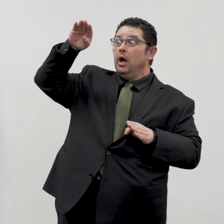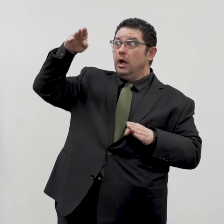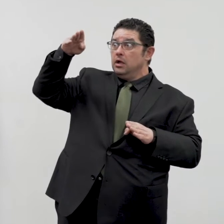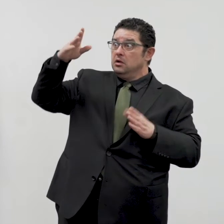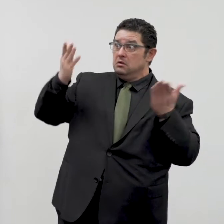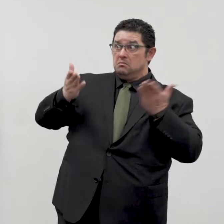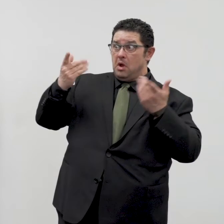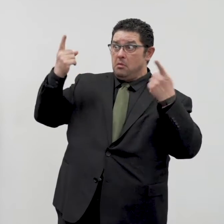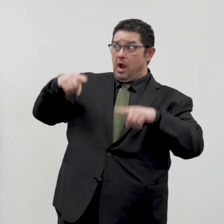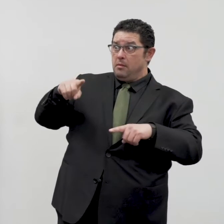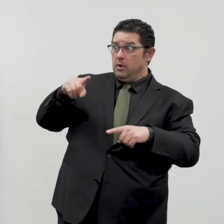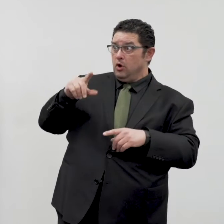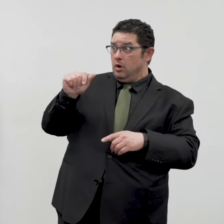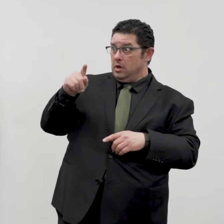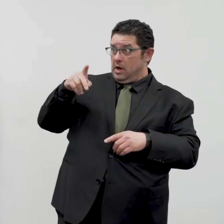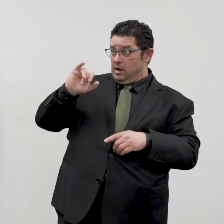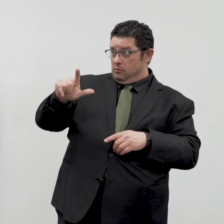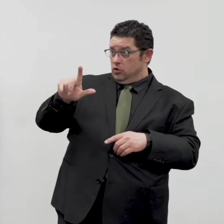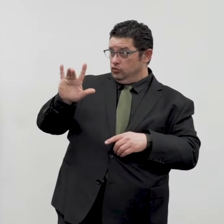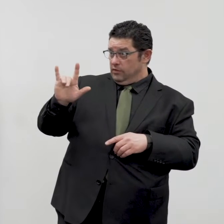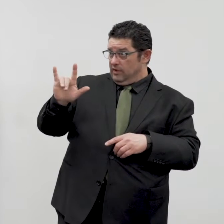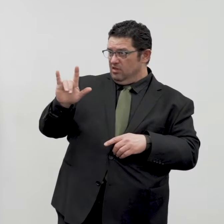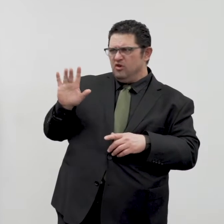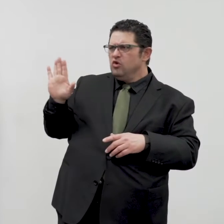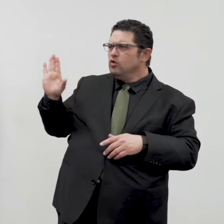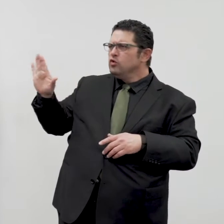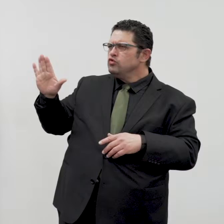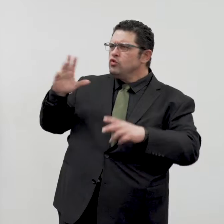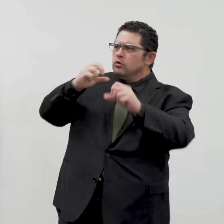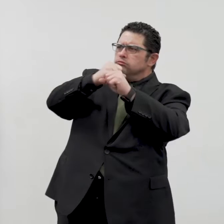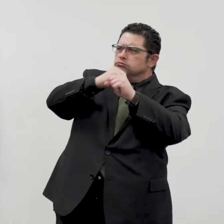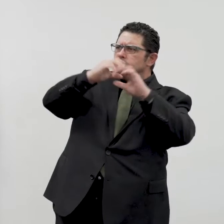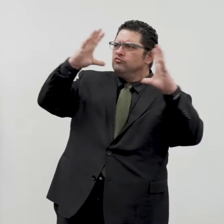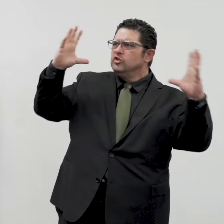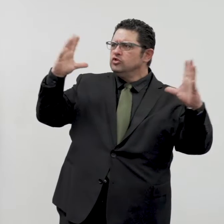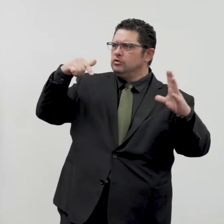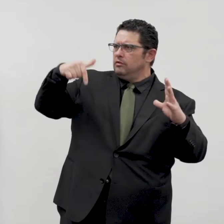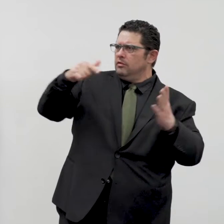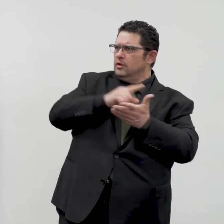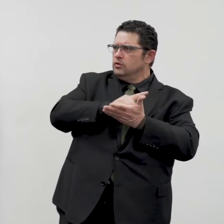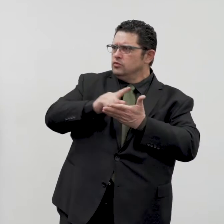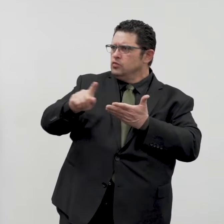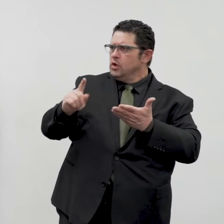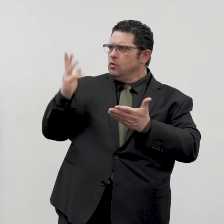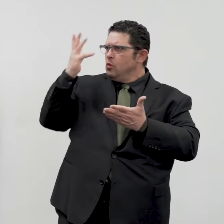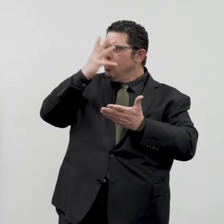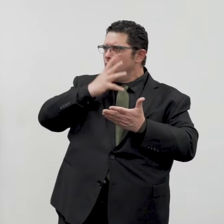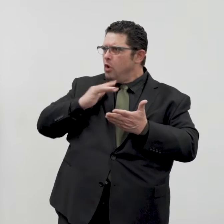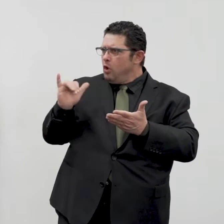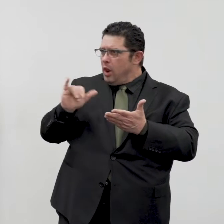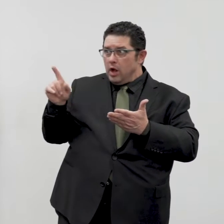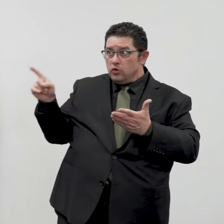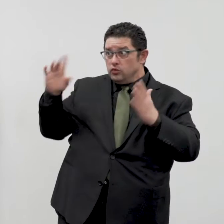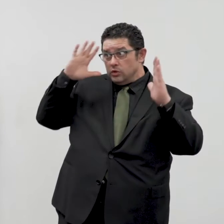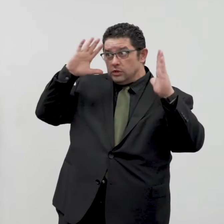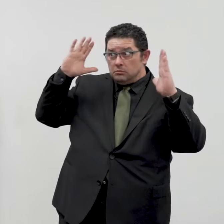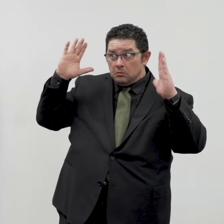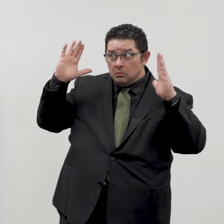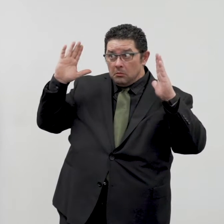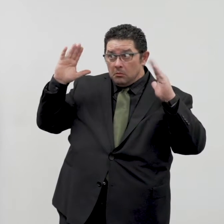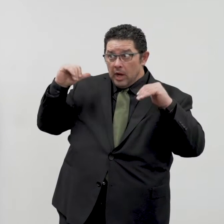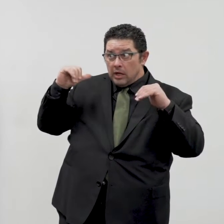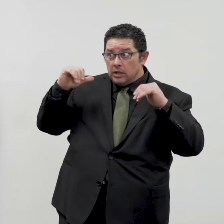25th. What's your vision for what this week looks like, if you will, leading up to it? Are you expecting